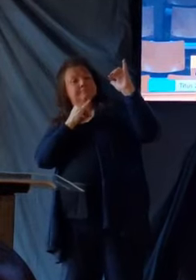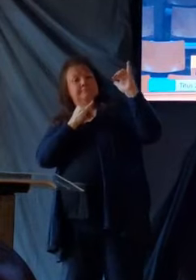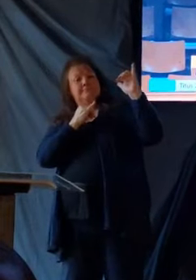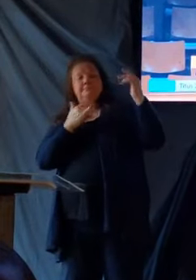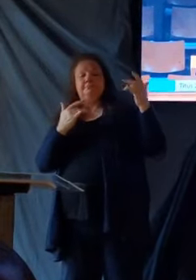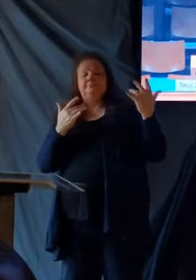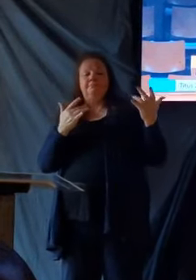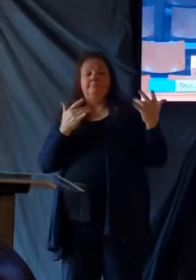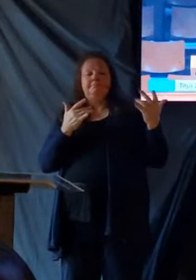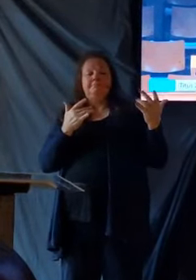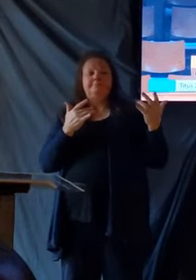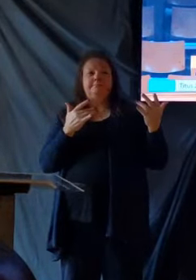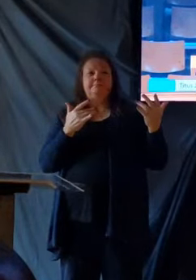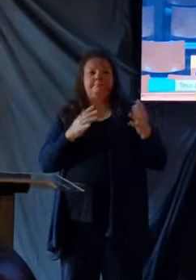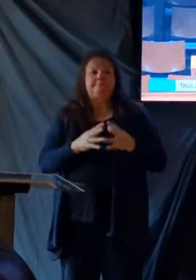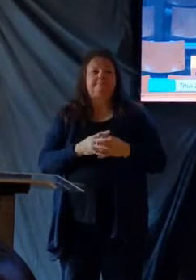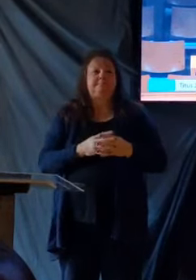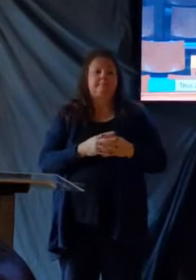know, these